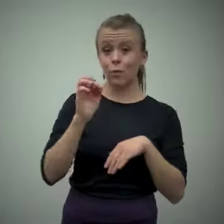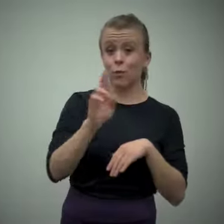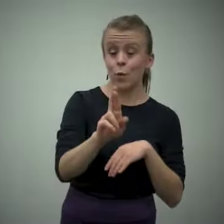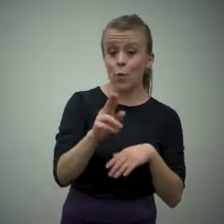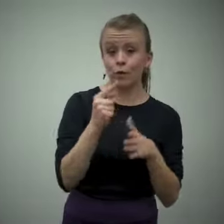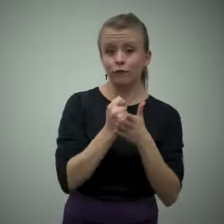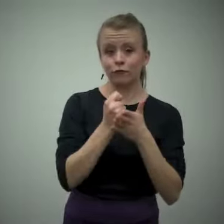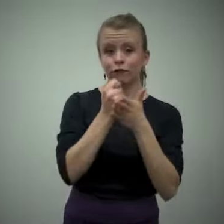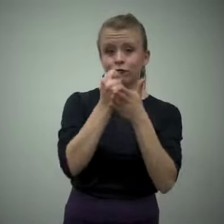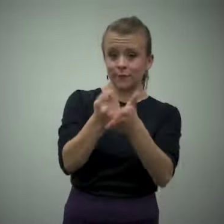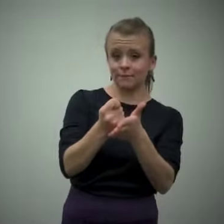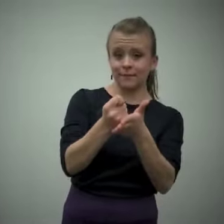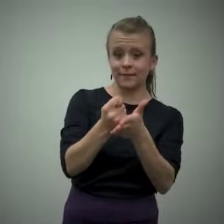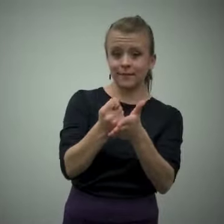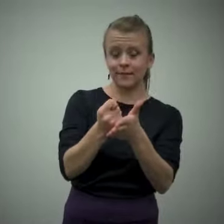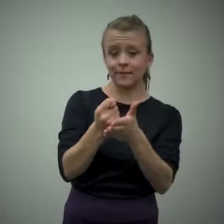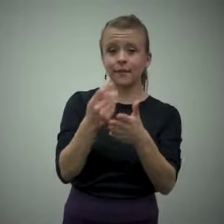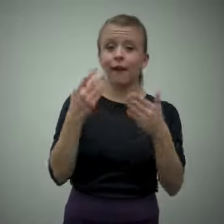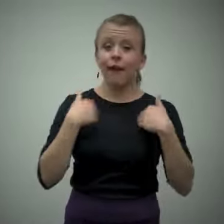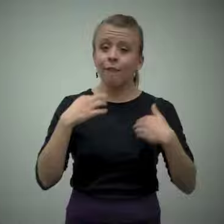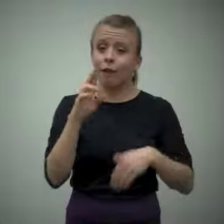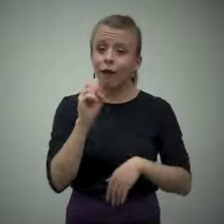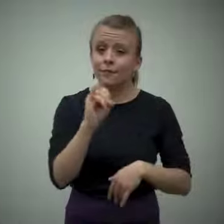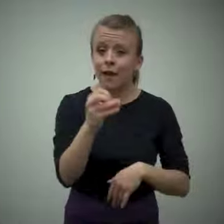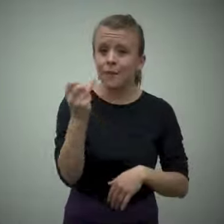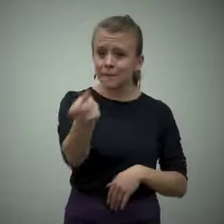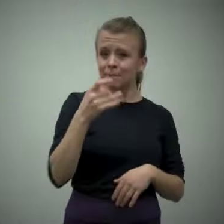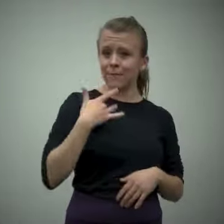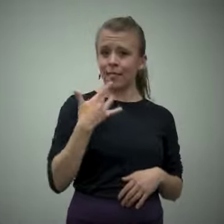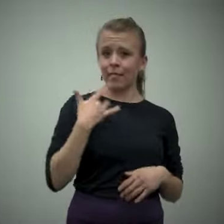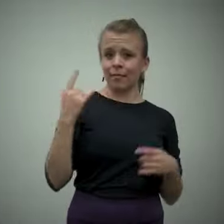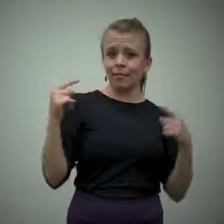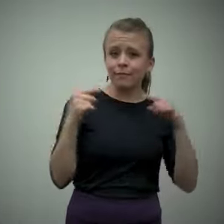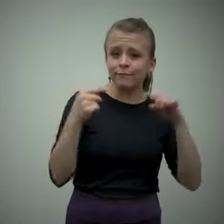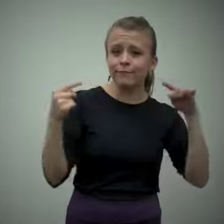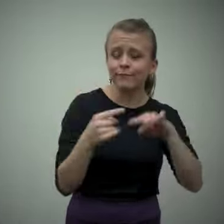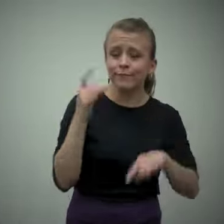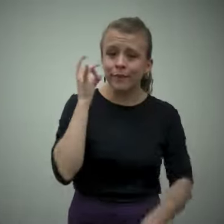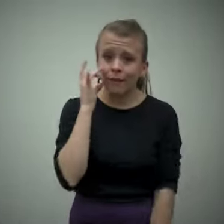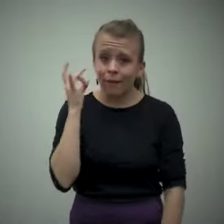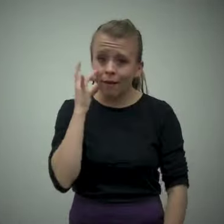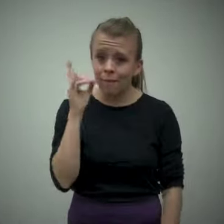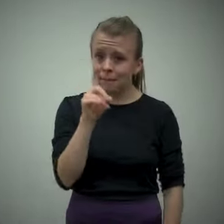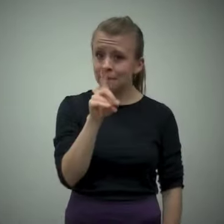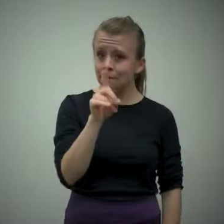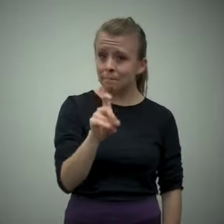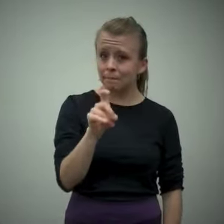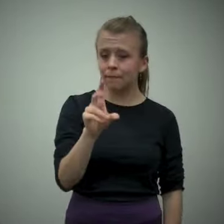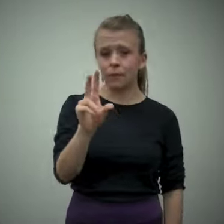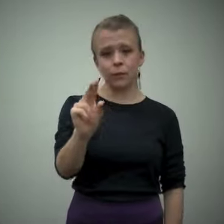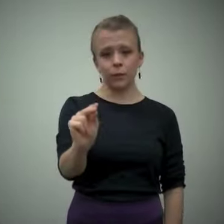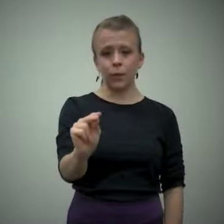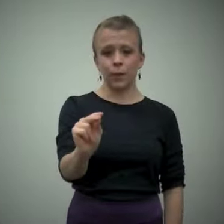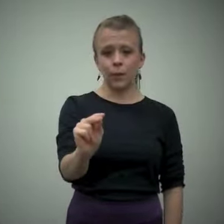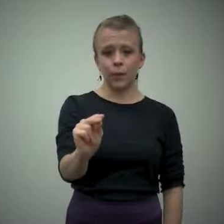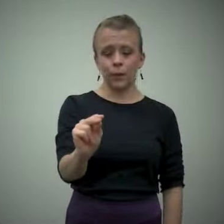Prevention and or treatment. RSIs are difficult to identify and diagnose because they may